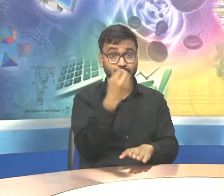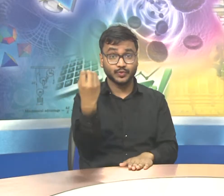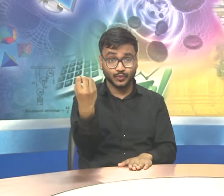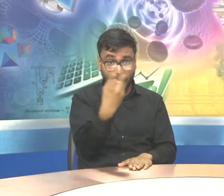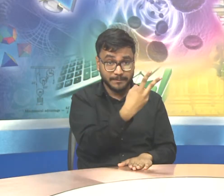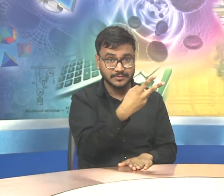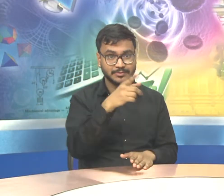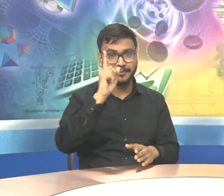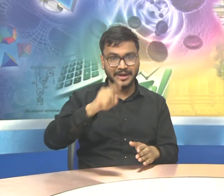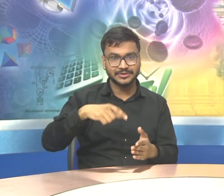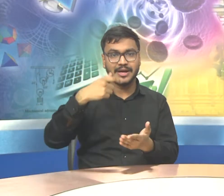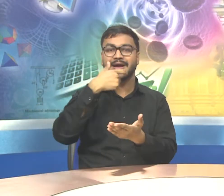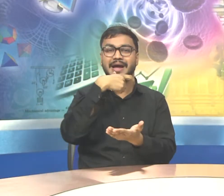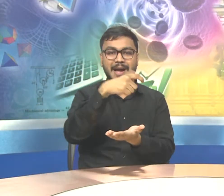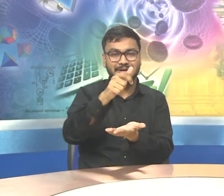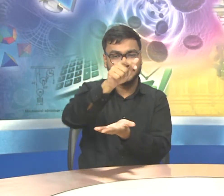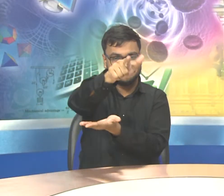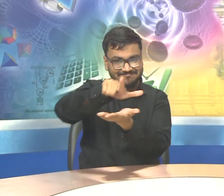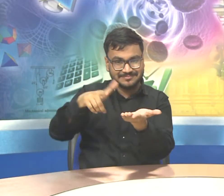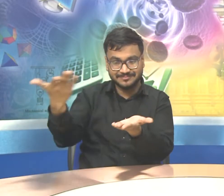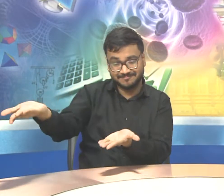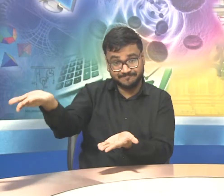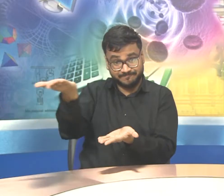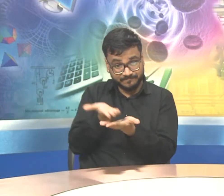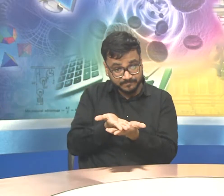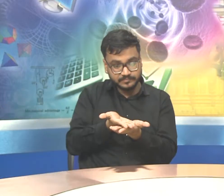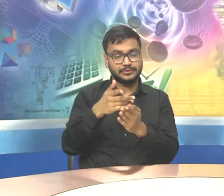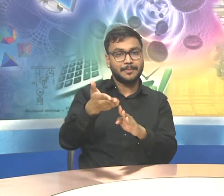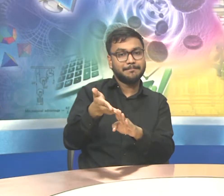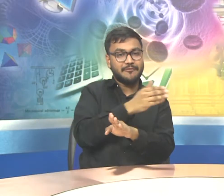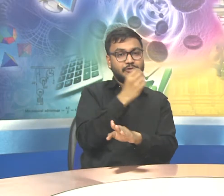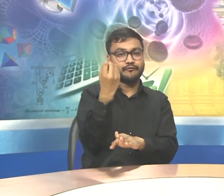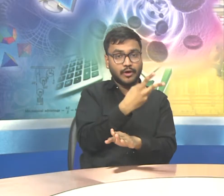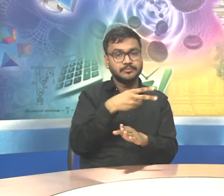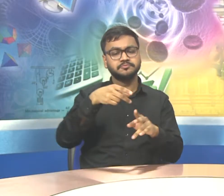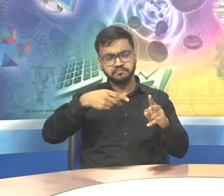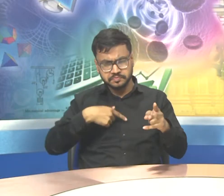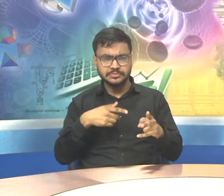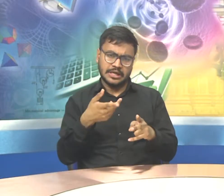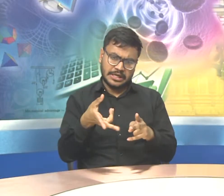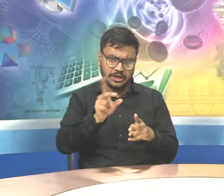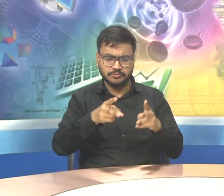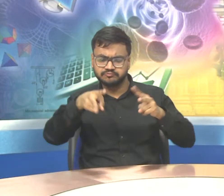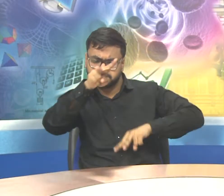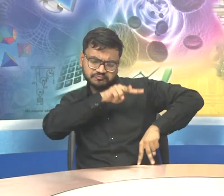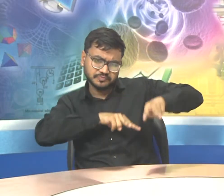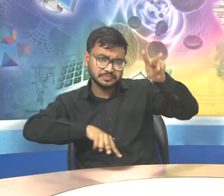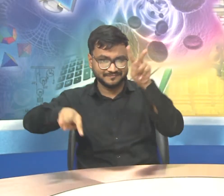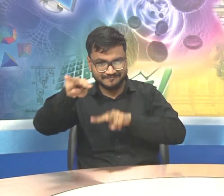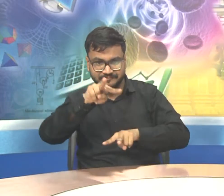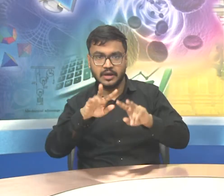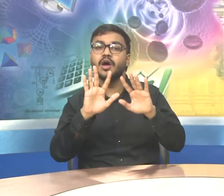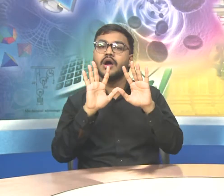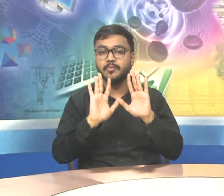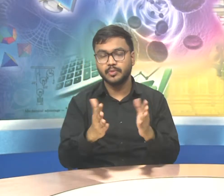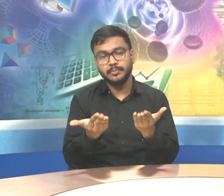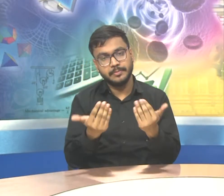A prior notice of 2 months' time is to be served before instituting a civil